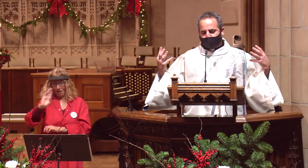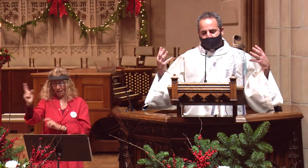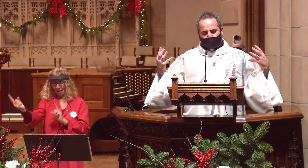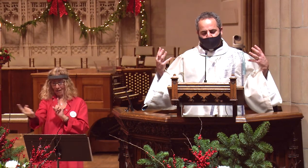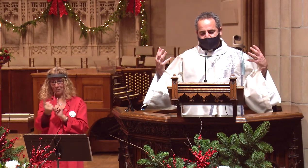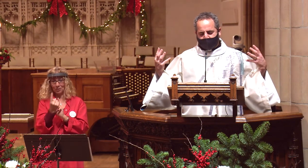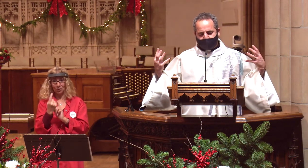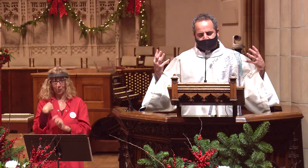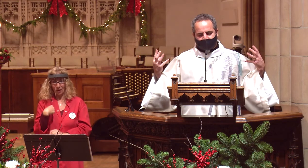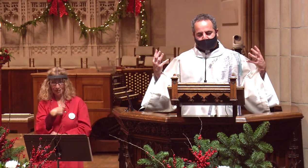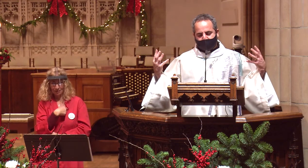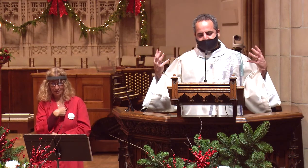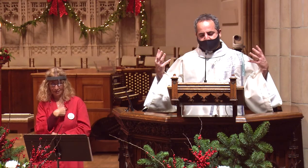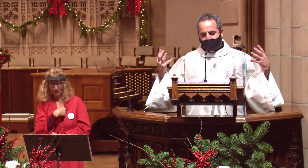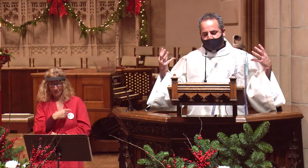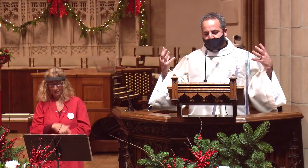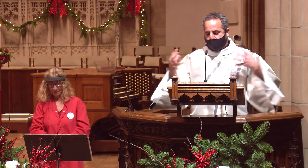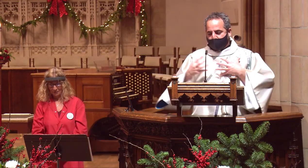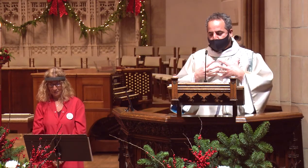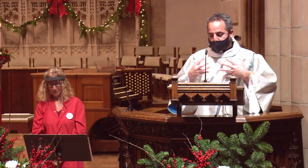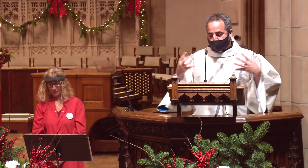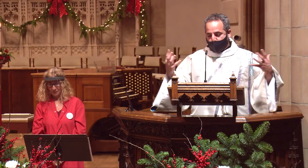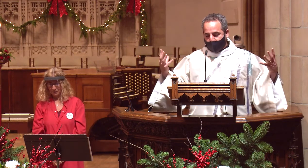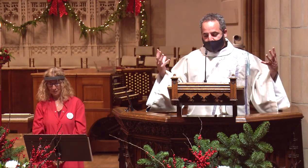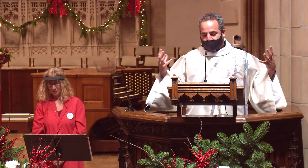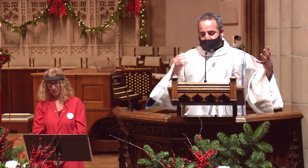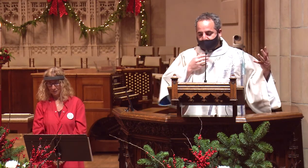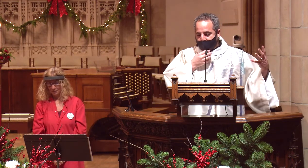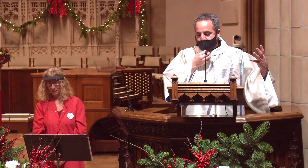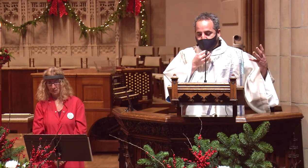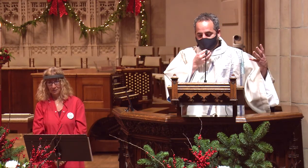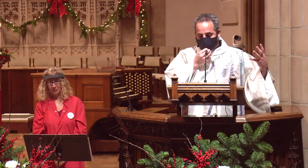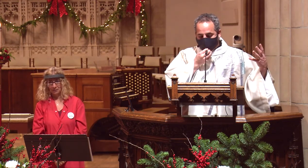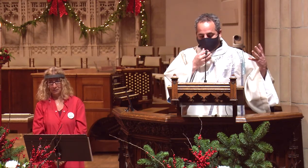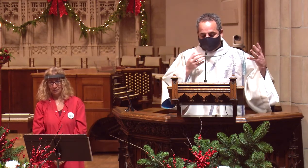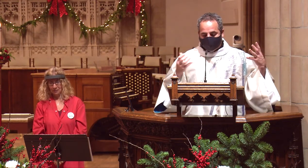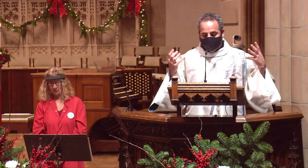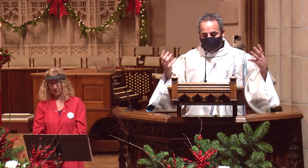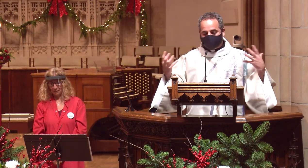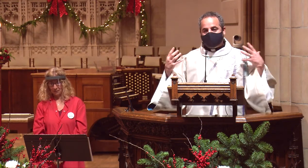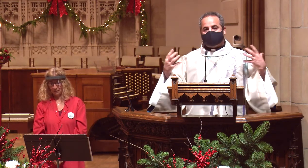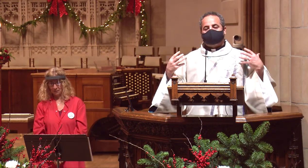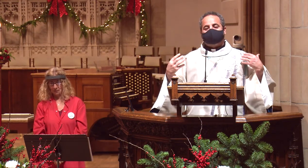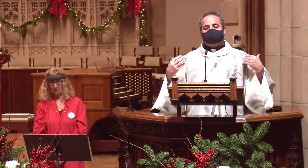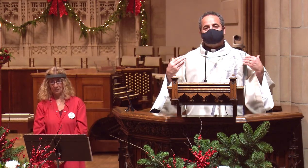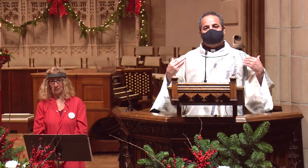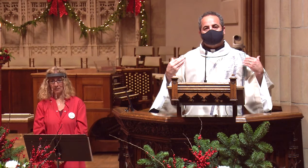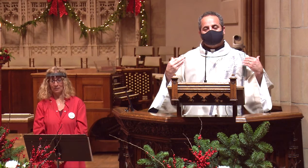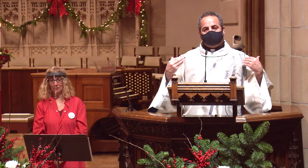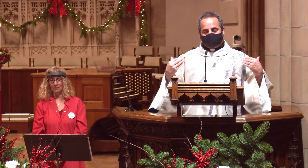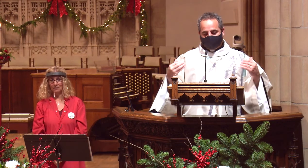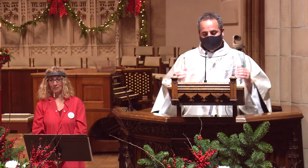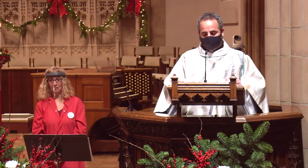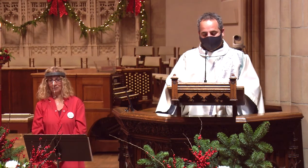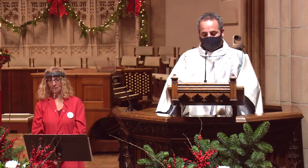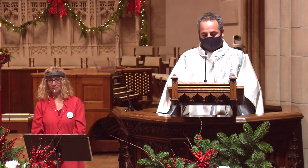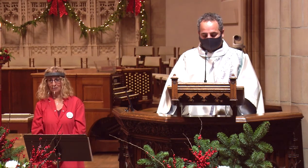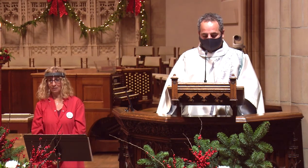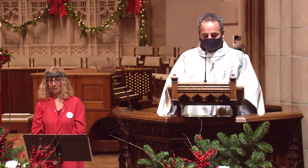Así que podemos tomar la misma iniciativa, abrir nuestras puertas e ir a donde Dios viene a nosotros.